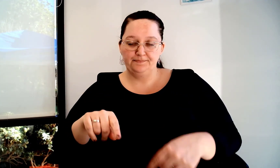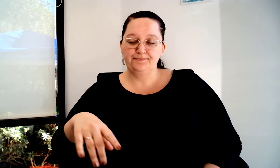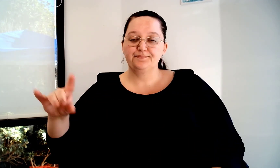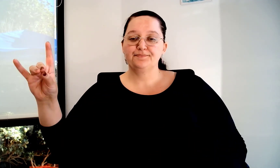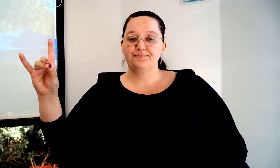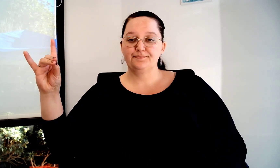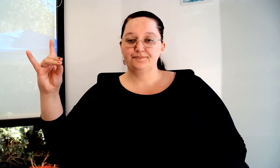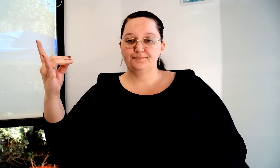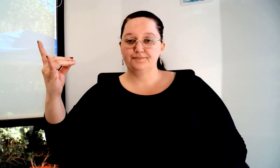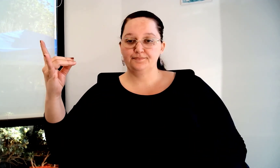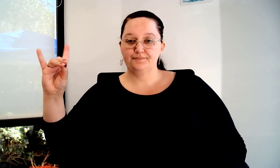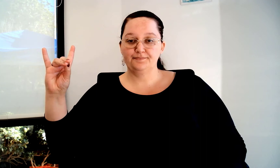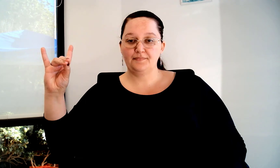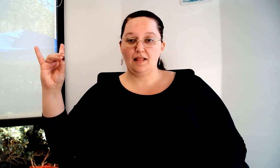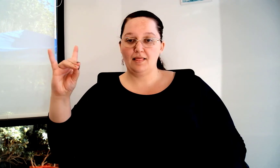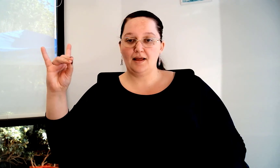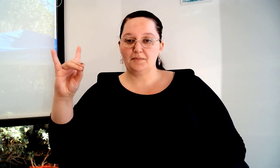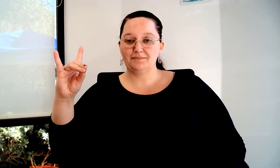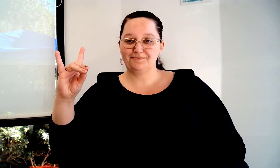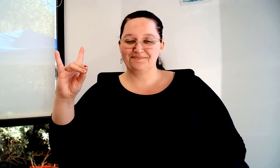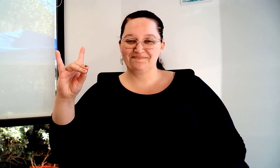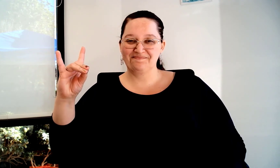It's the same sign. Llama.